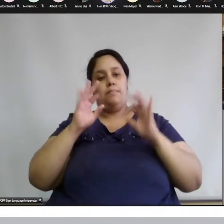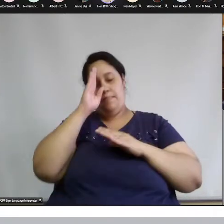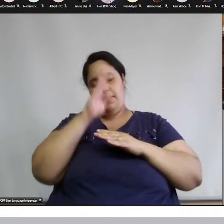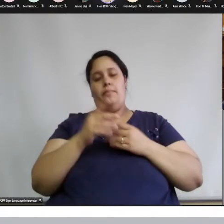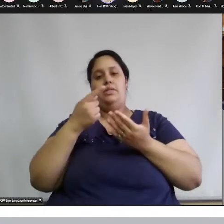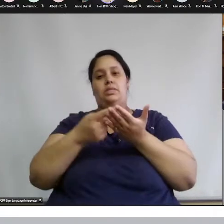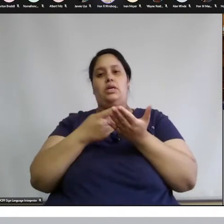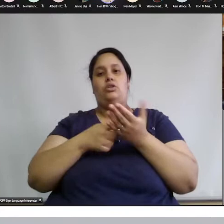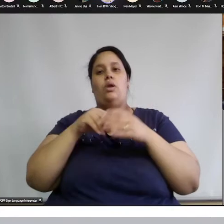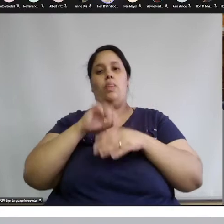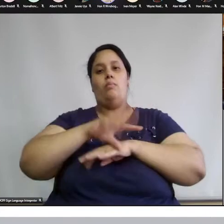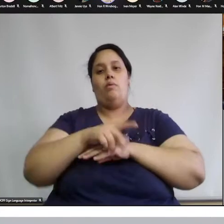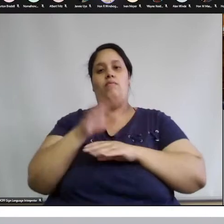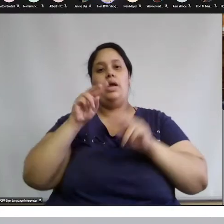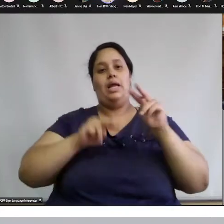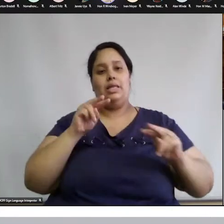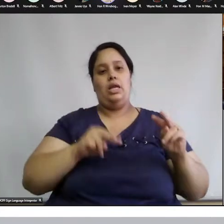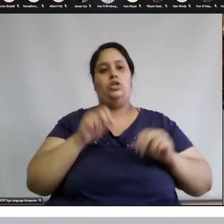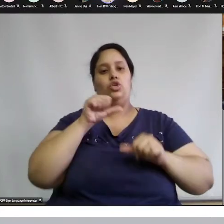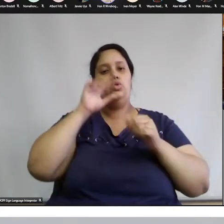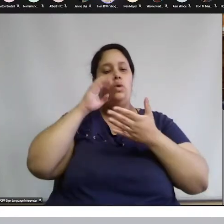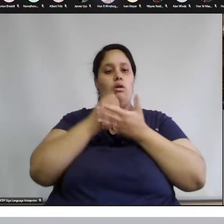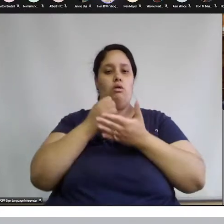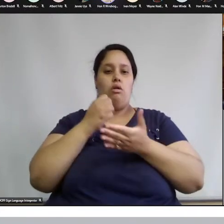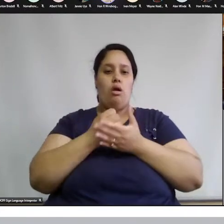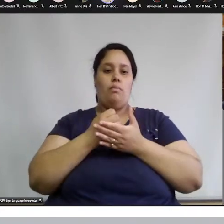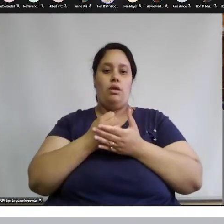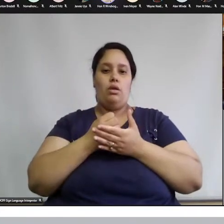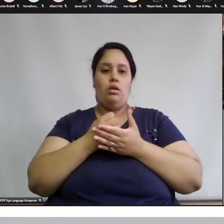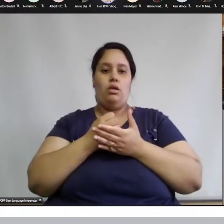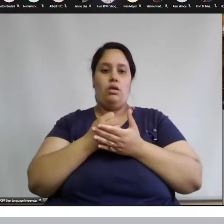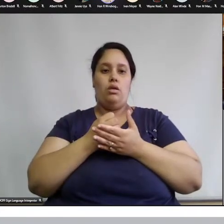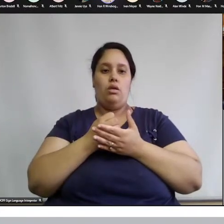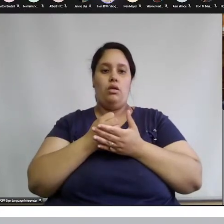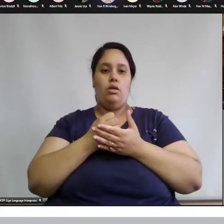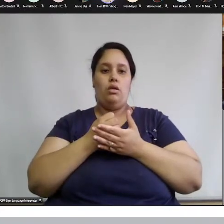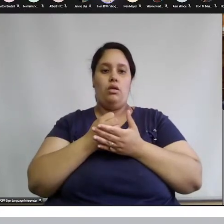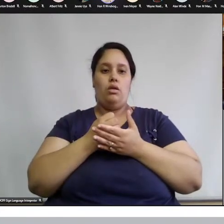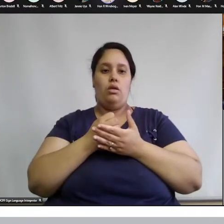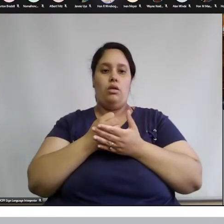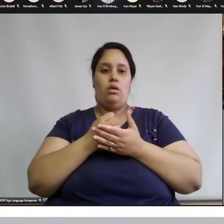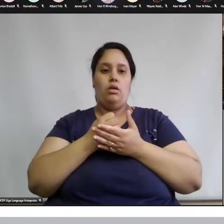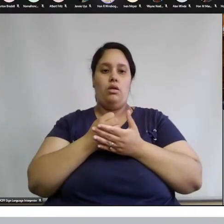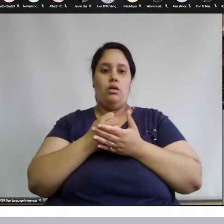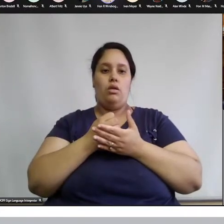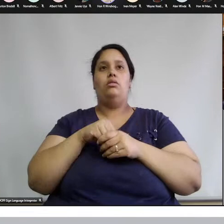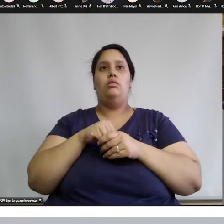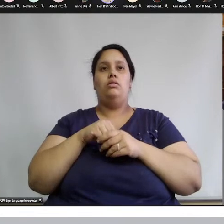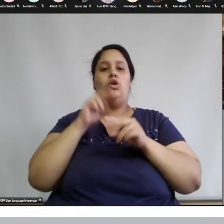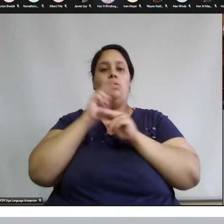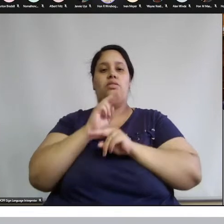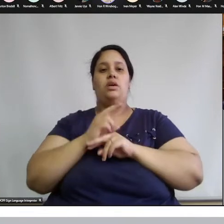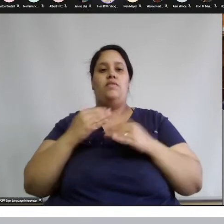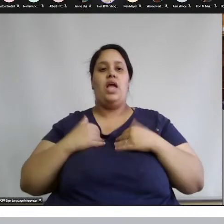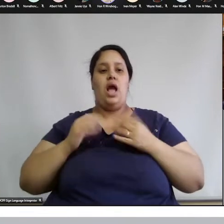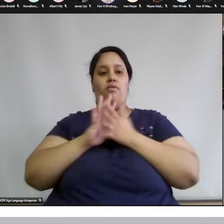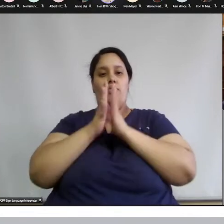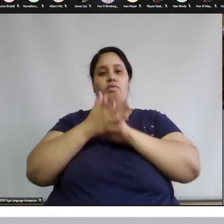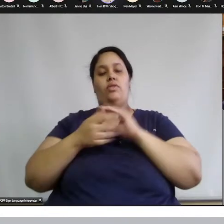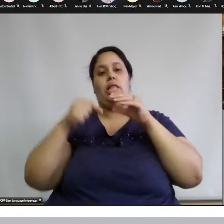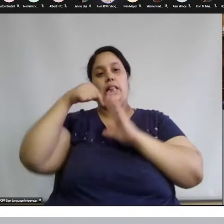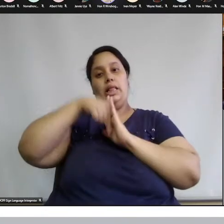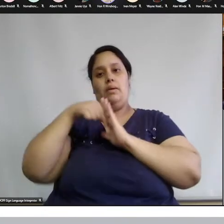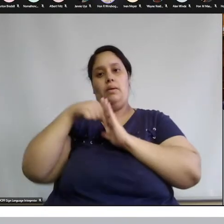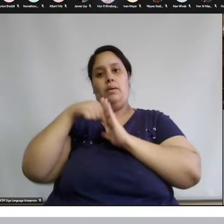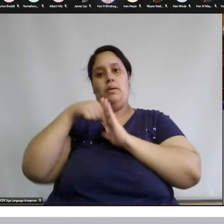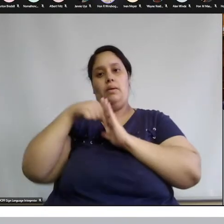province addressing the socio-economic determinants of health and the observed health disparities that have been deepened by